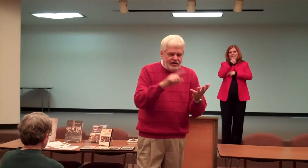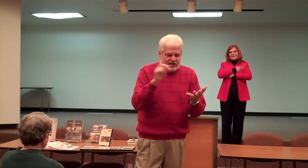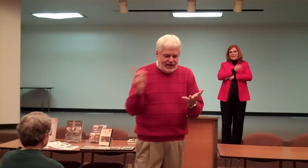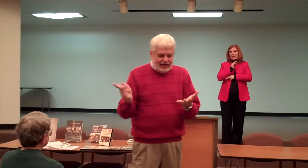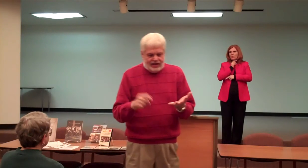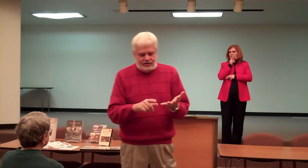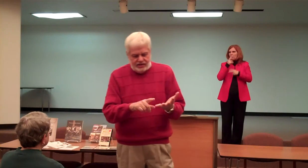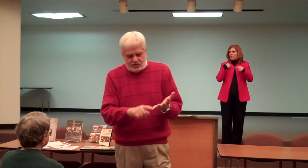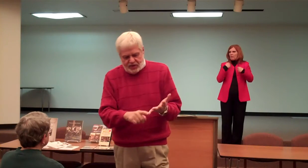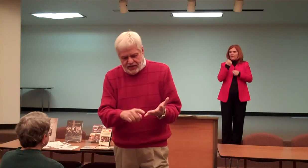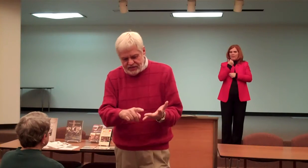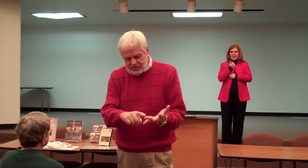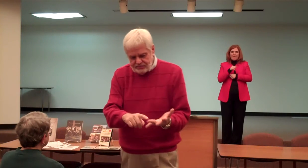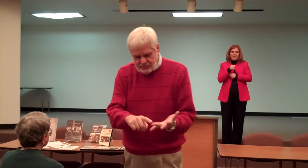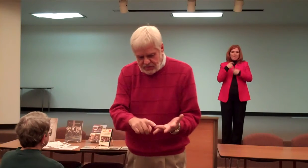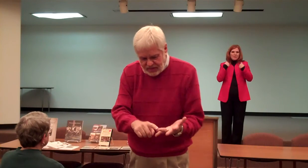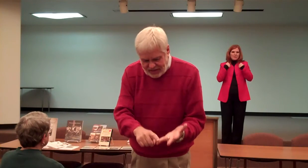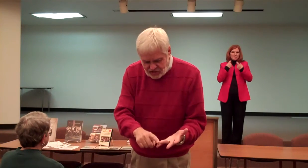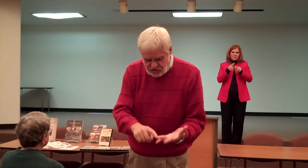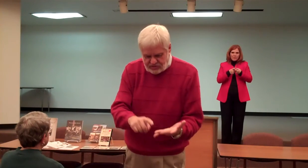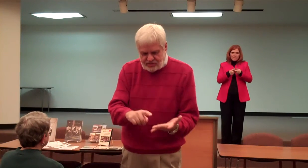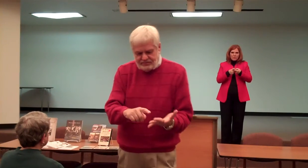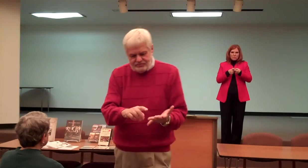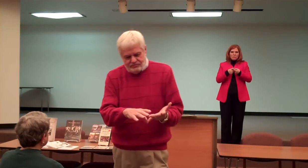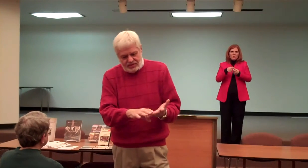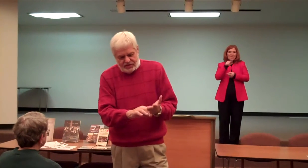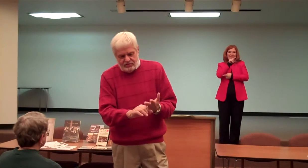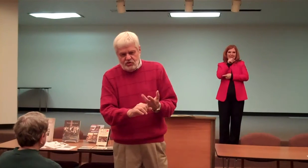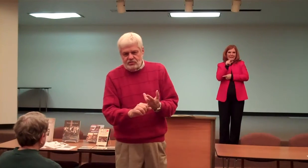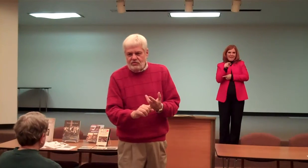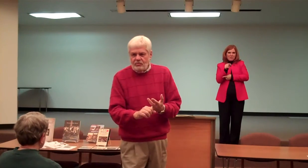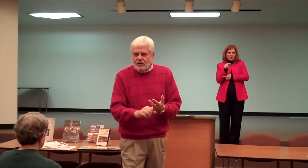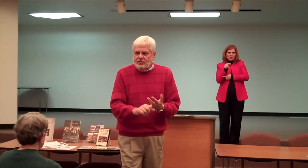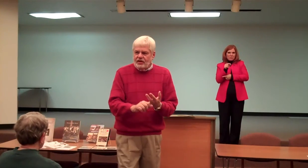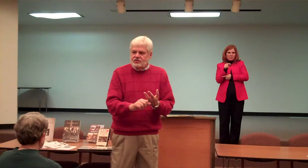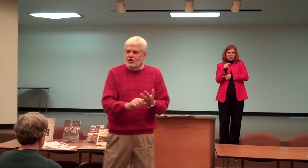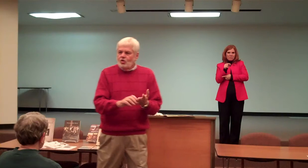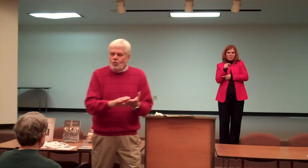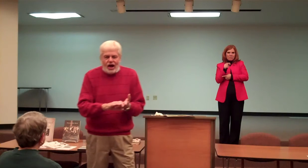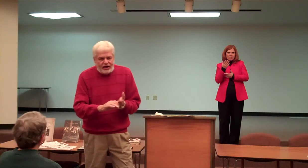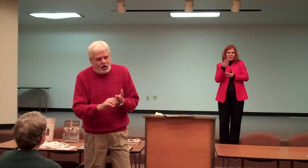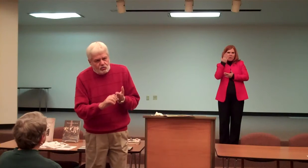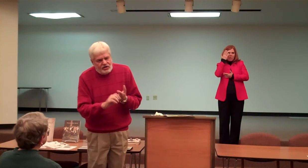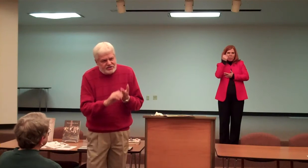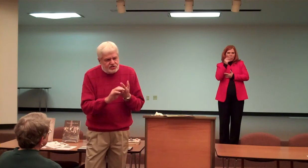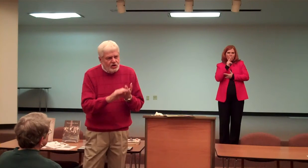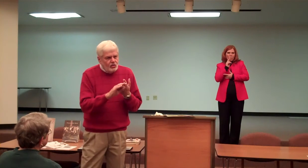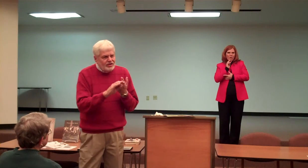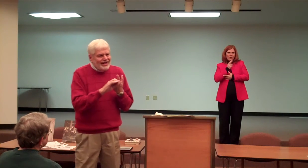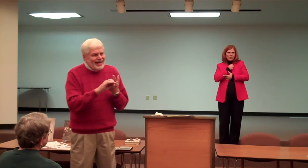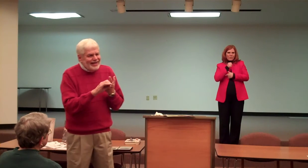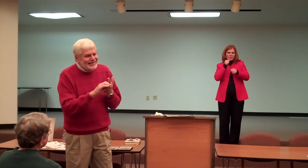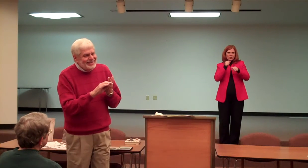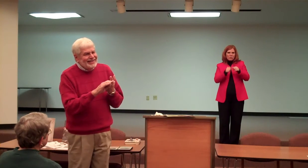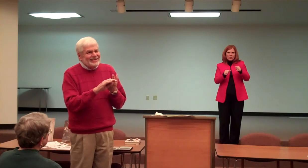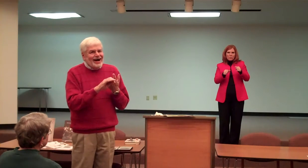that we don't have any Hispanics, Asians, in terms of our population. Why are we